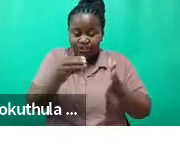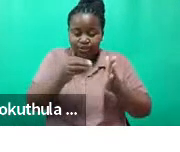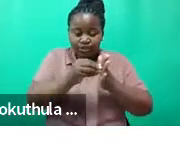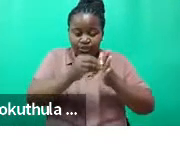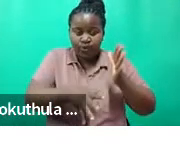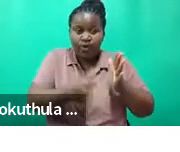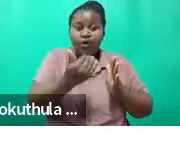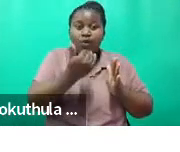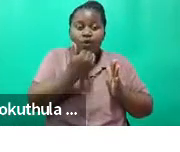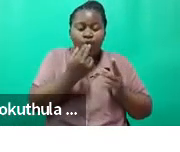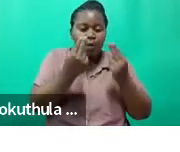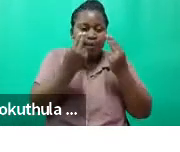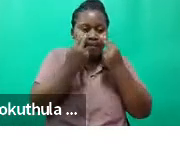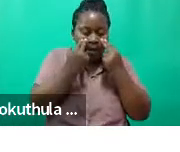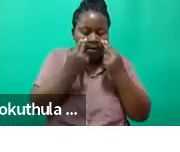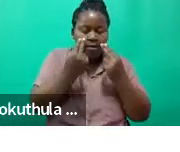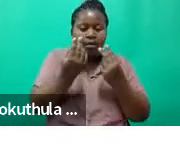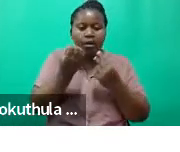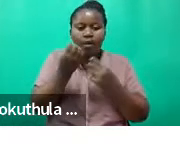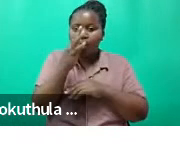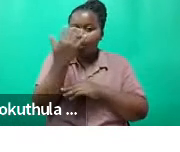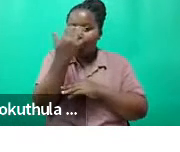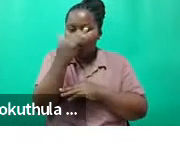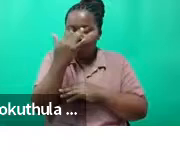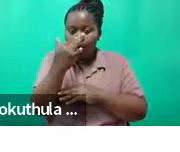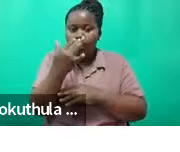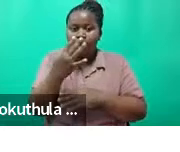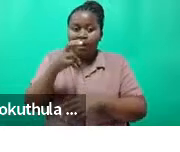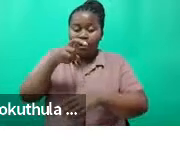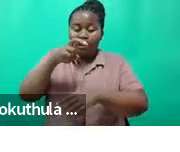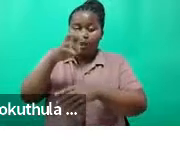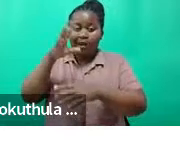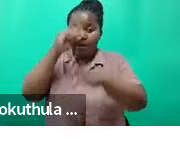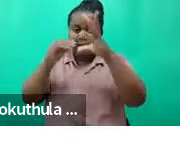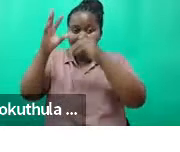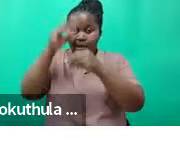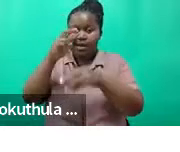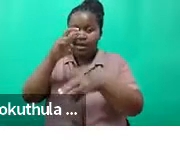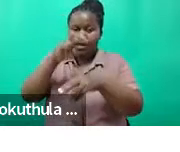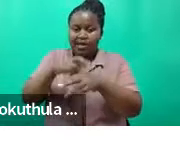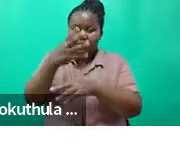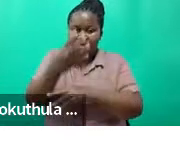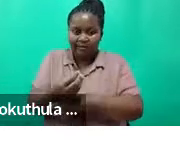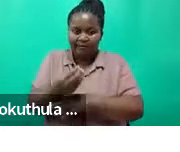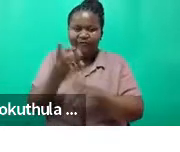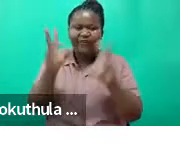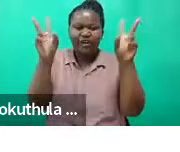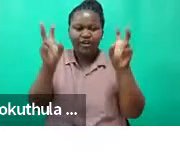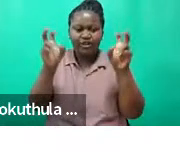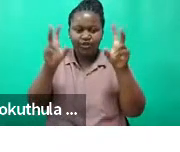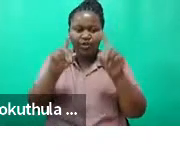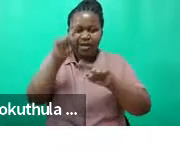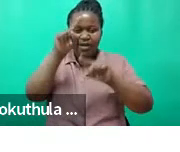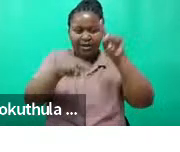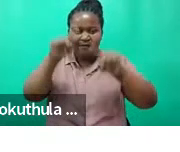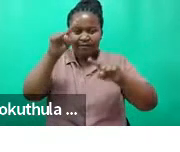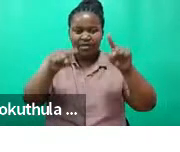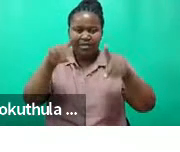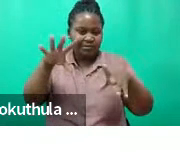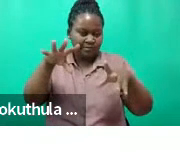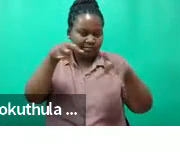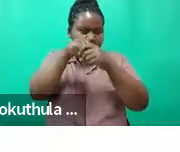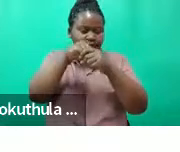own learning needs. And so the issue of diversity comes in, looking at how do